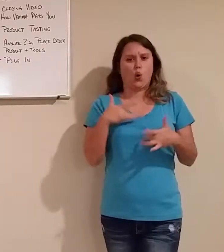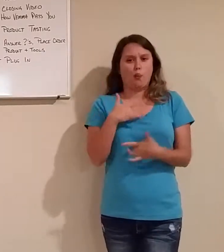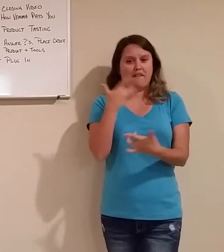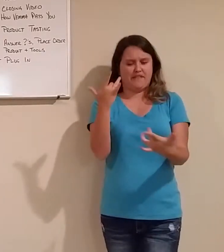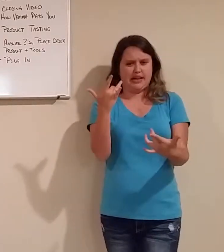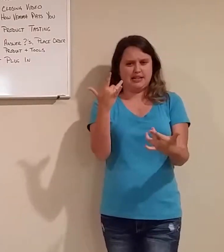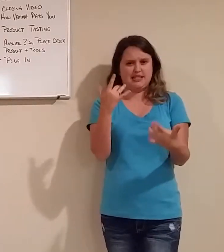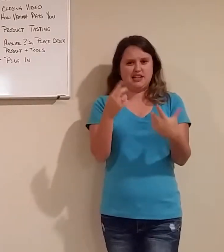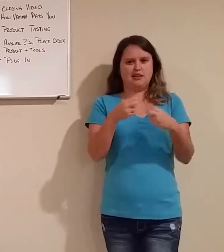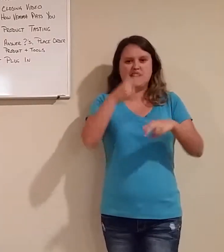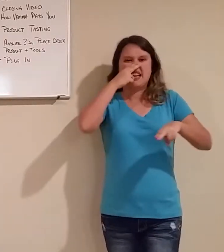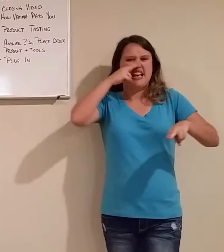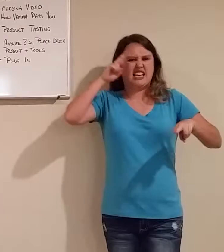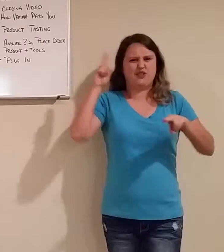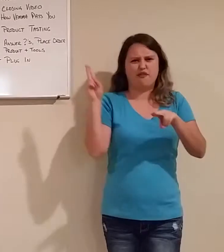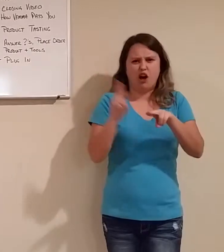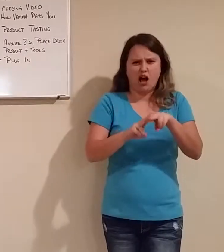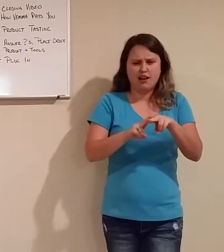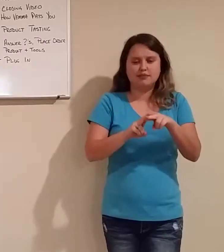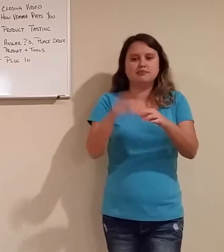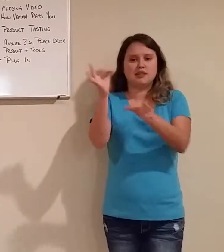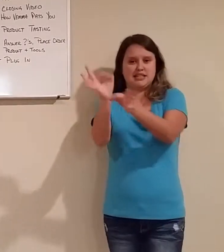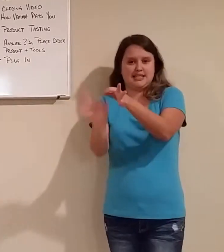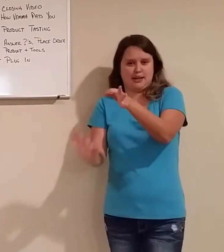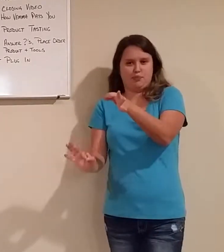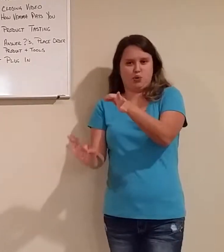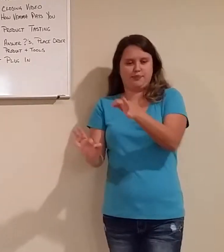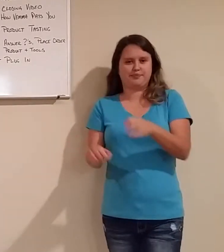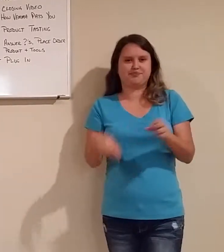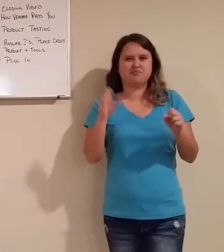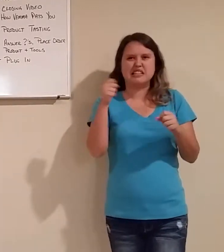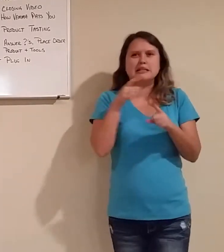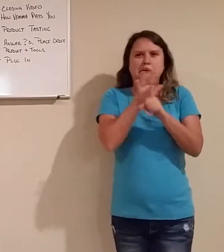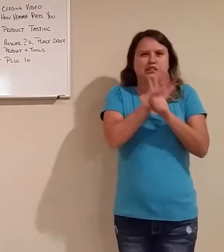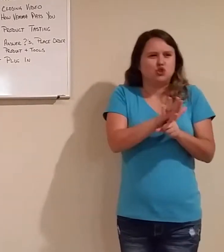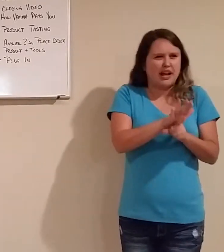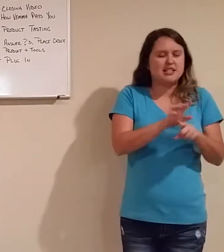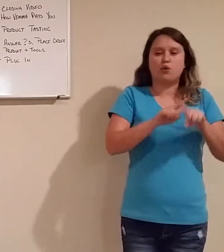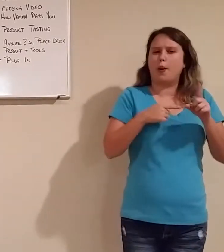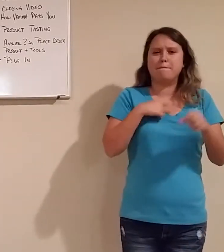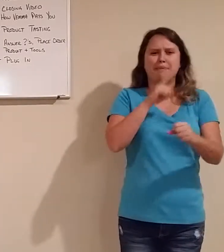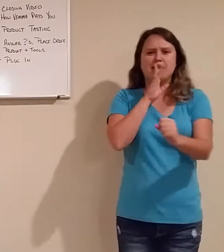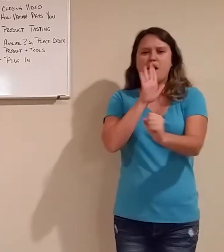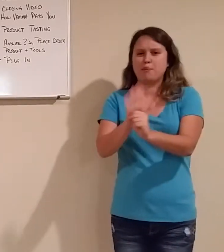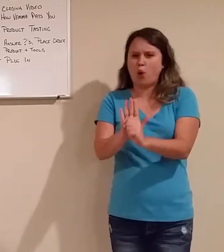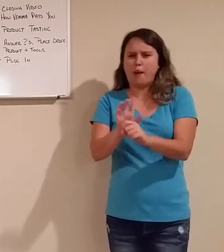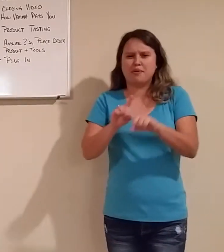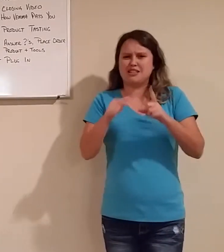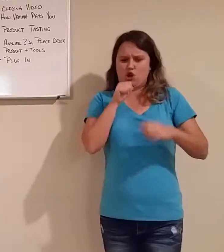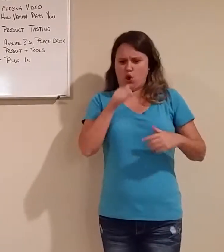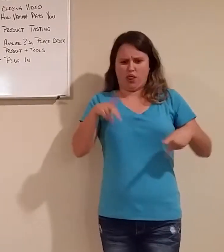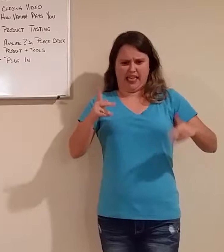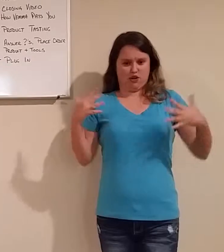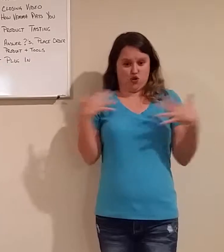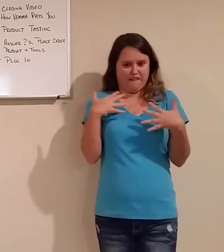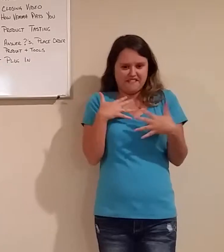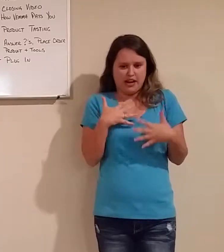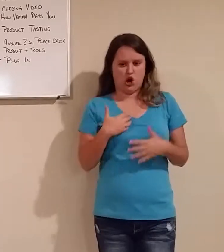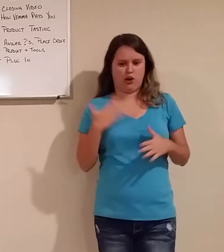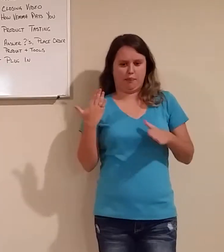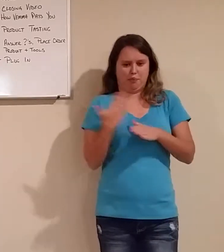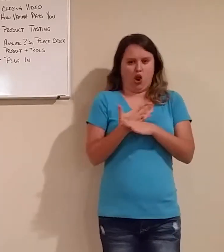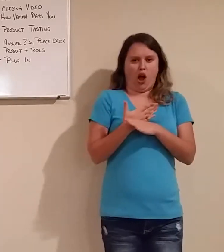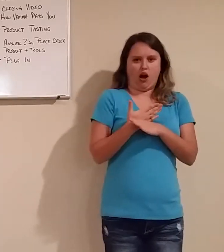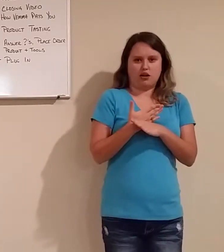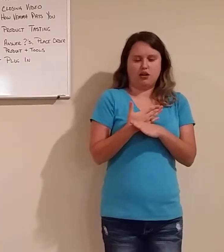is very fun and very simple. This can be stressful, but I promise, don't let that fear get in the way of